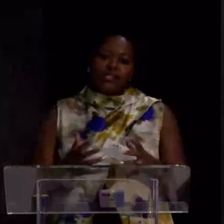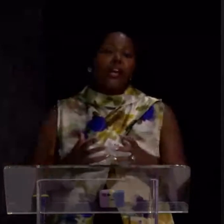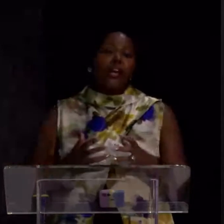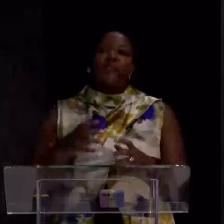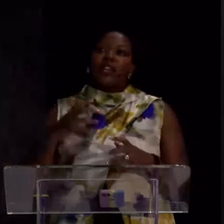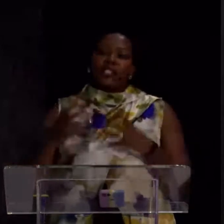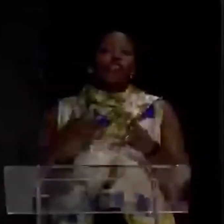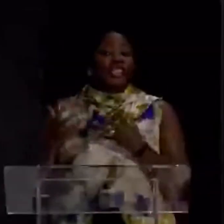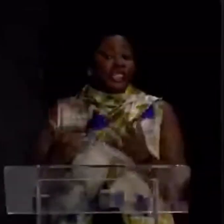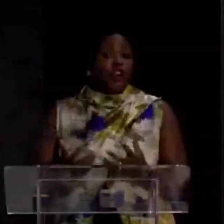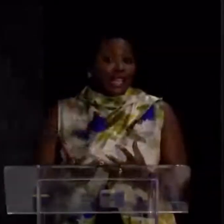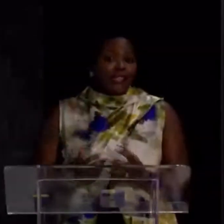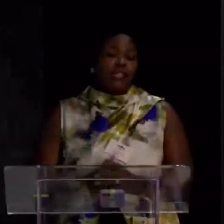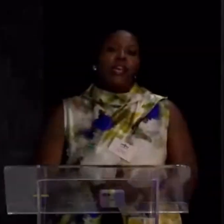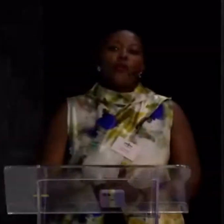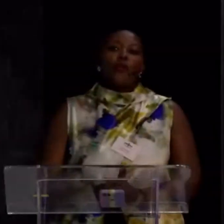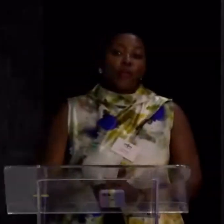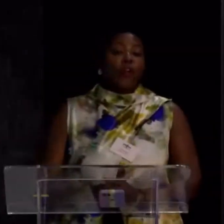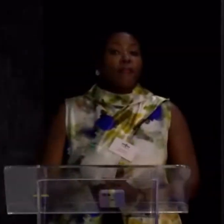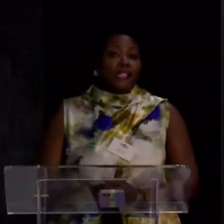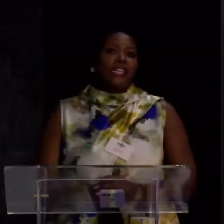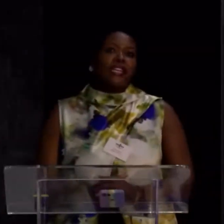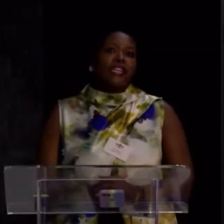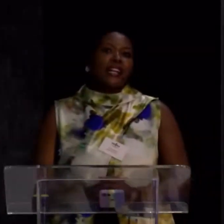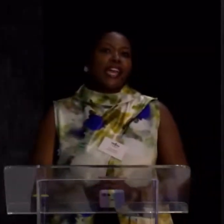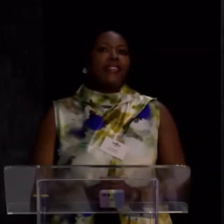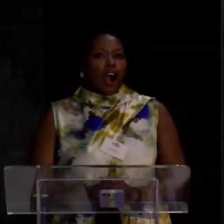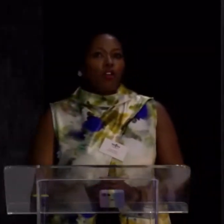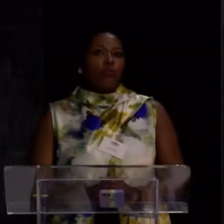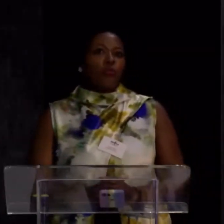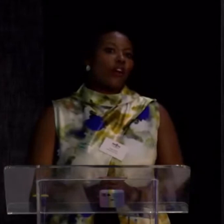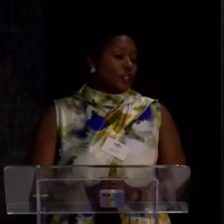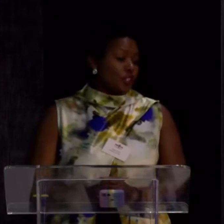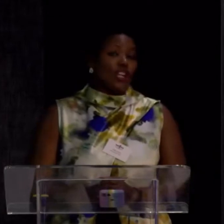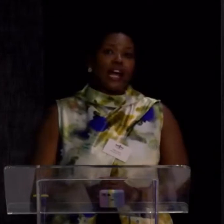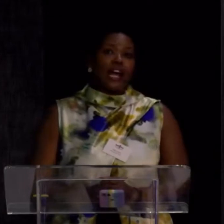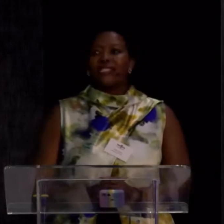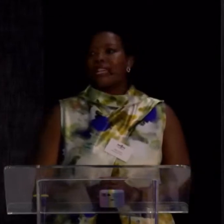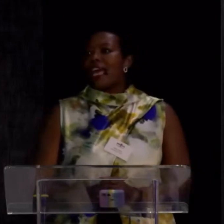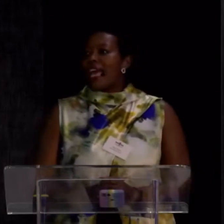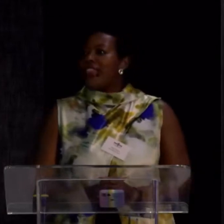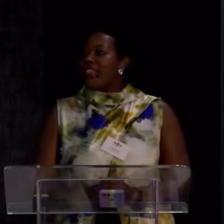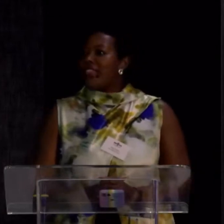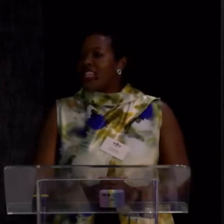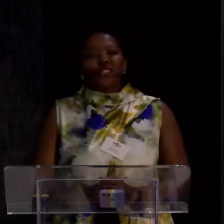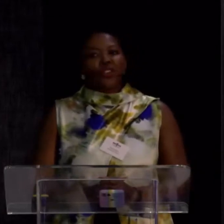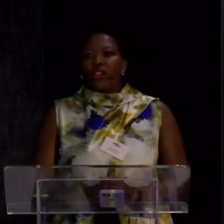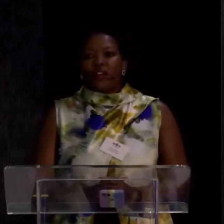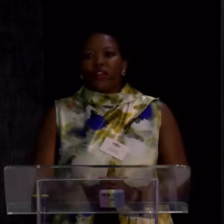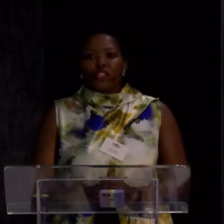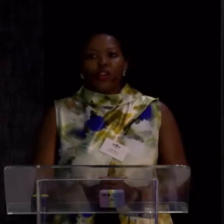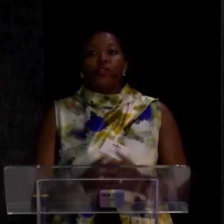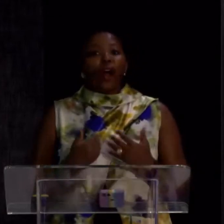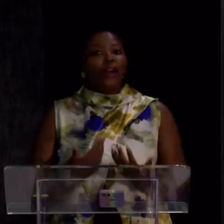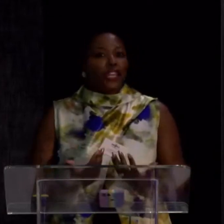call it the social discontent. We're probably going to be seeing yet again the outbreak of the social unrest, and that is not only